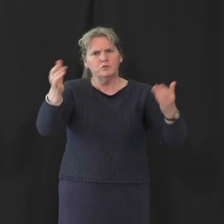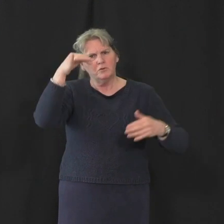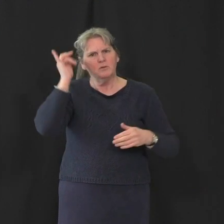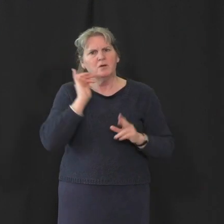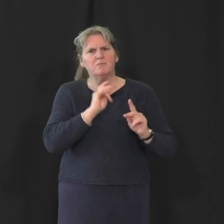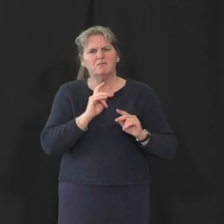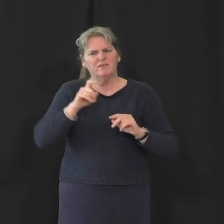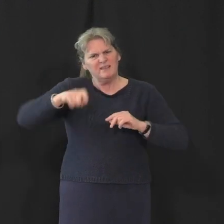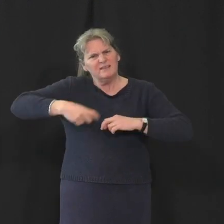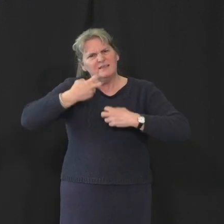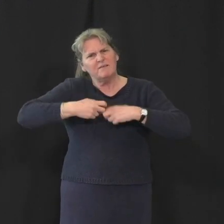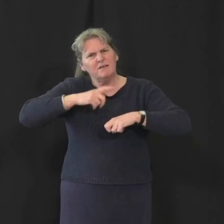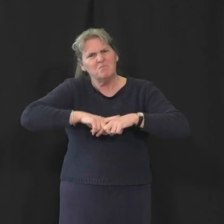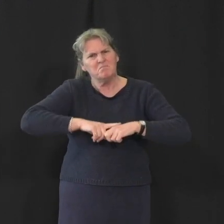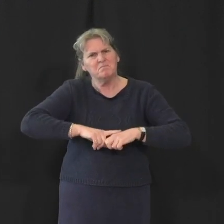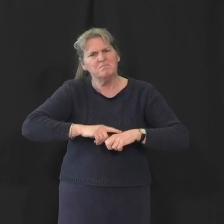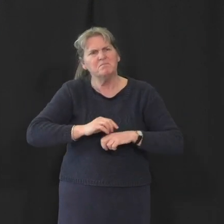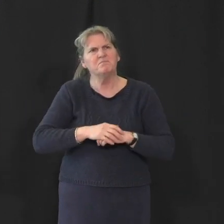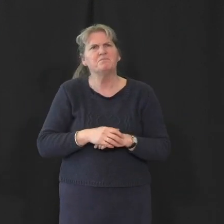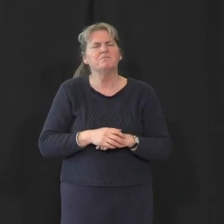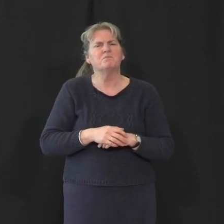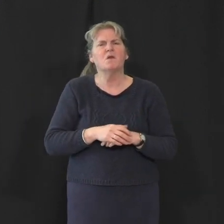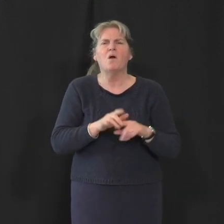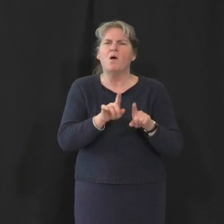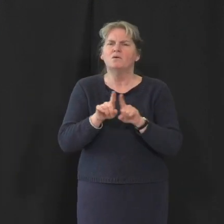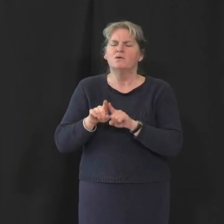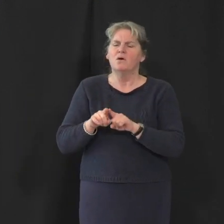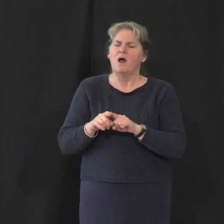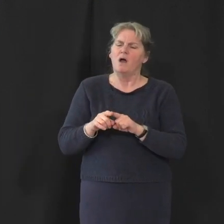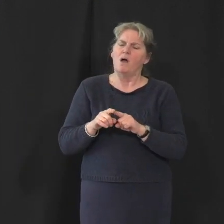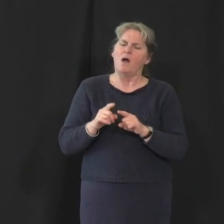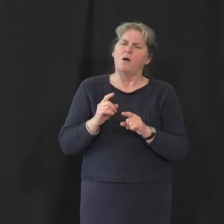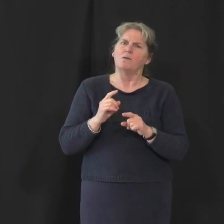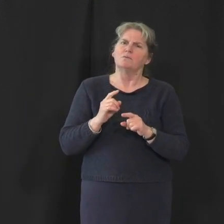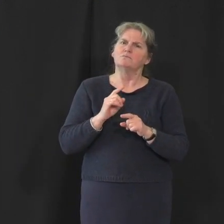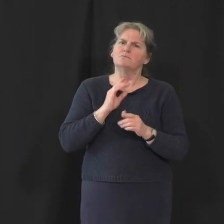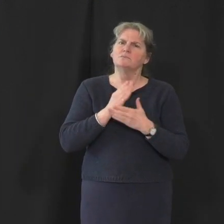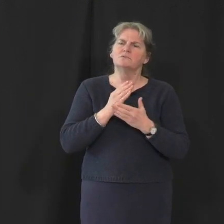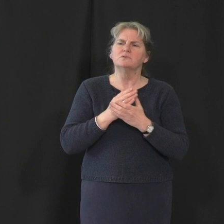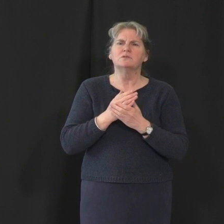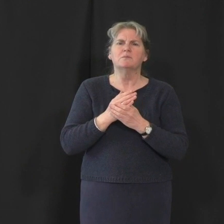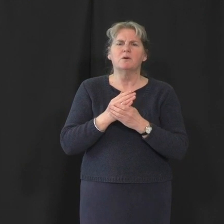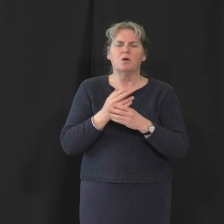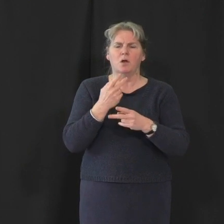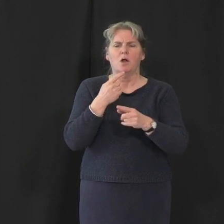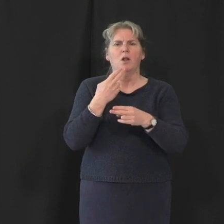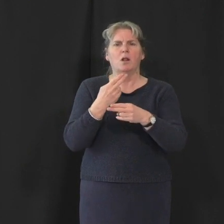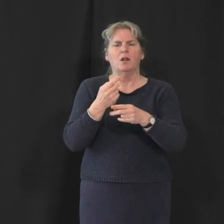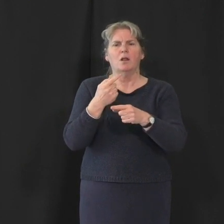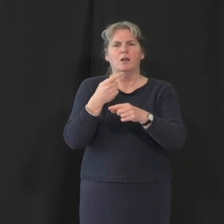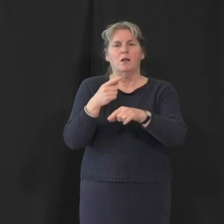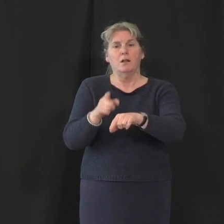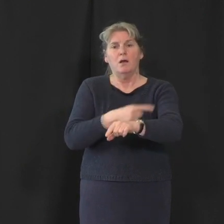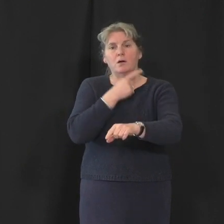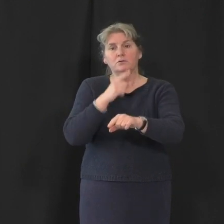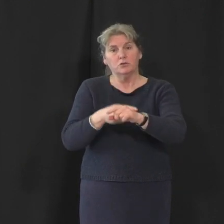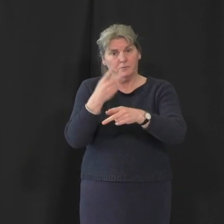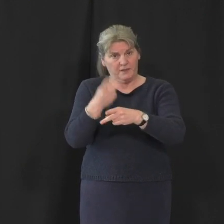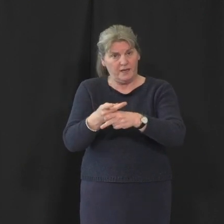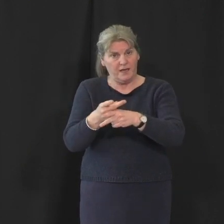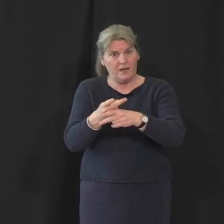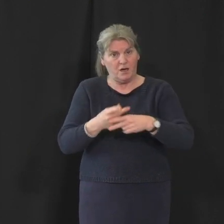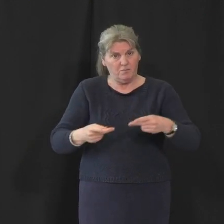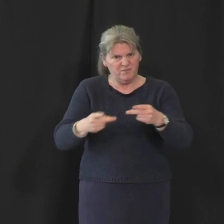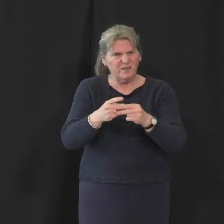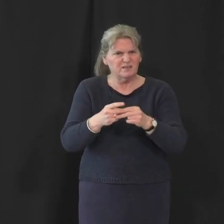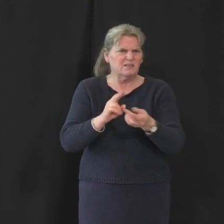times. I would also like to speak briefly about Yukon's long-term care facilities. Those of you